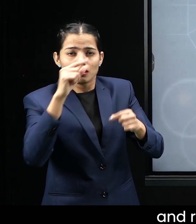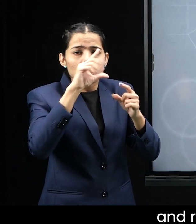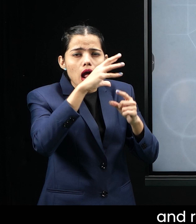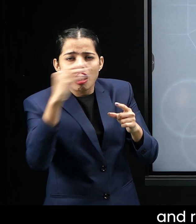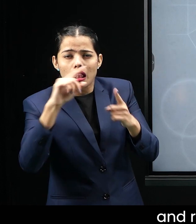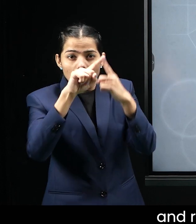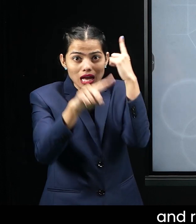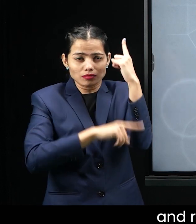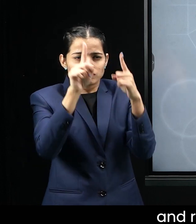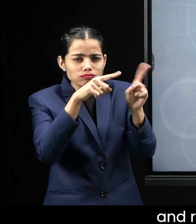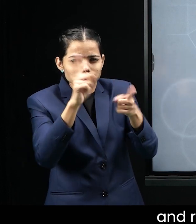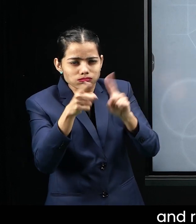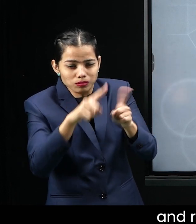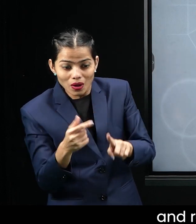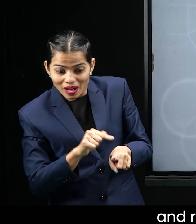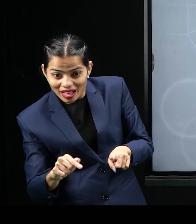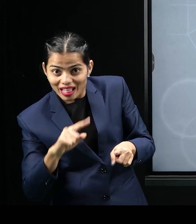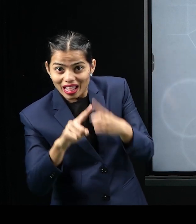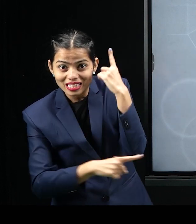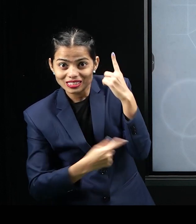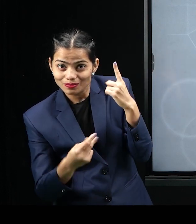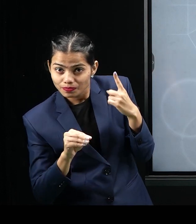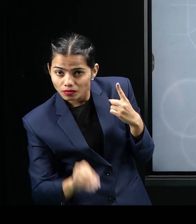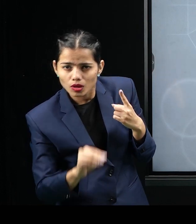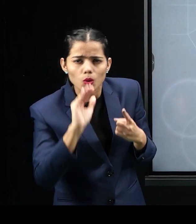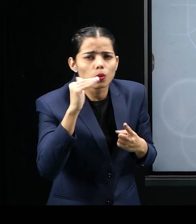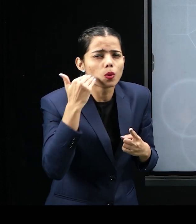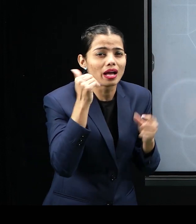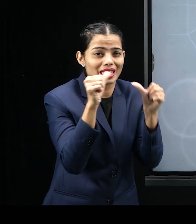is divided by B in the following cases.